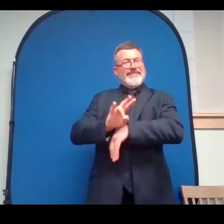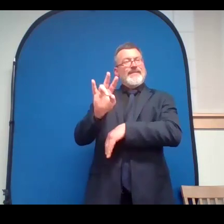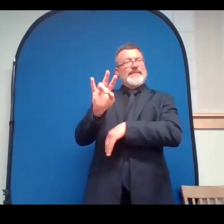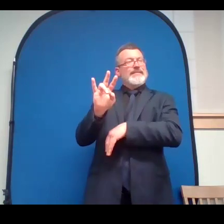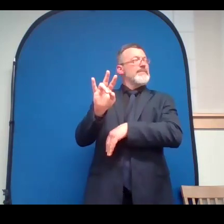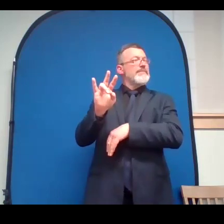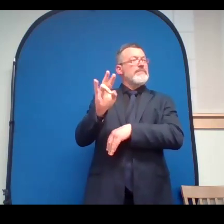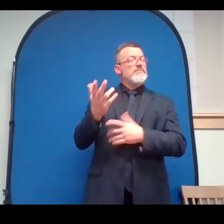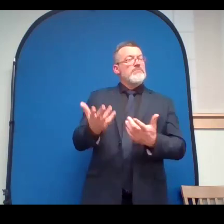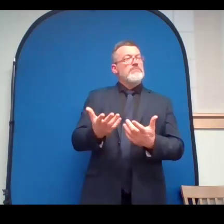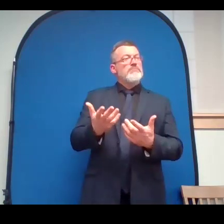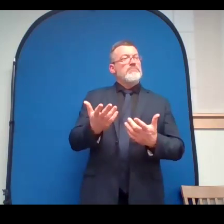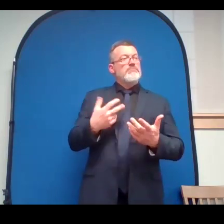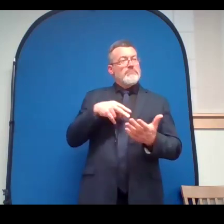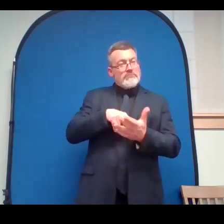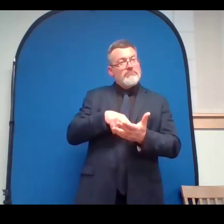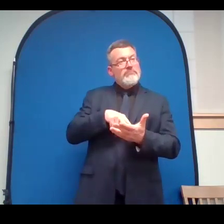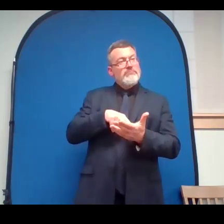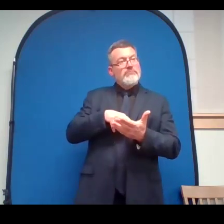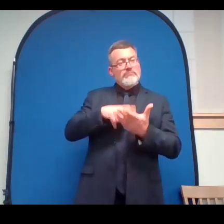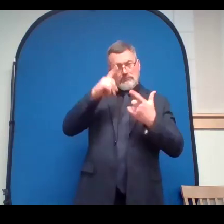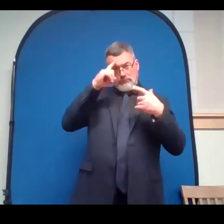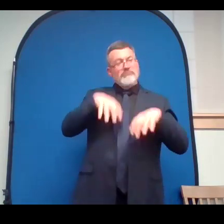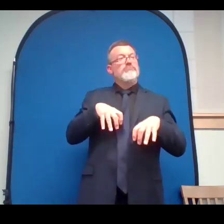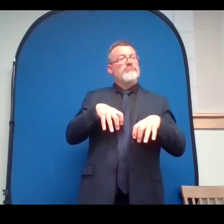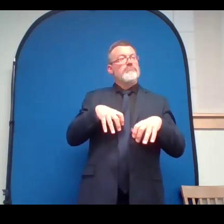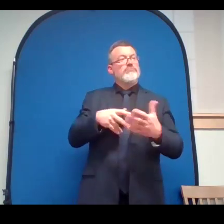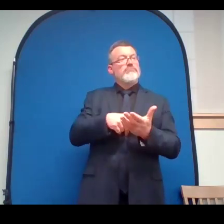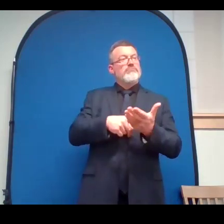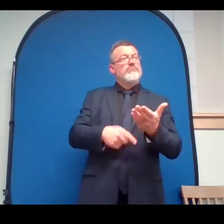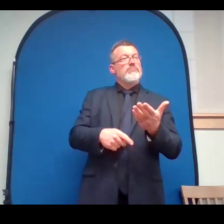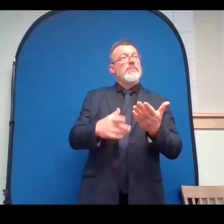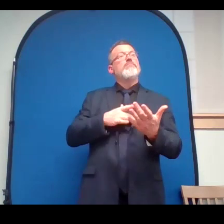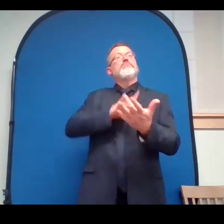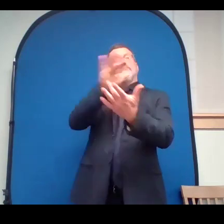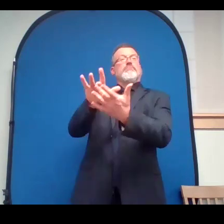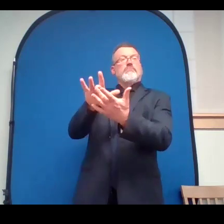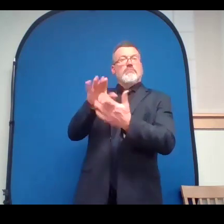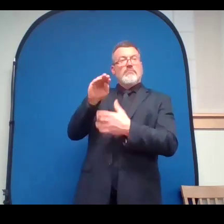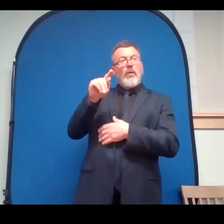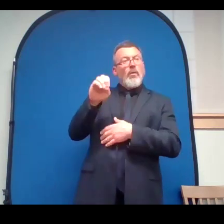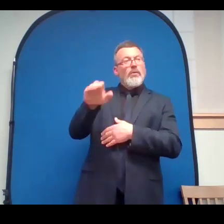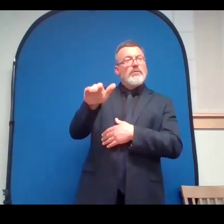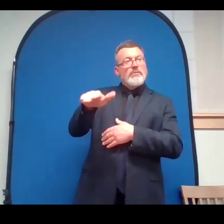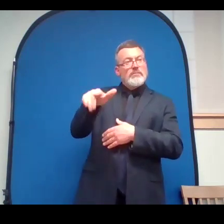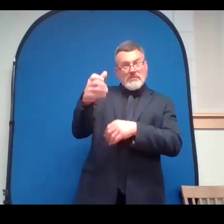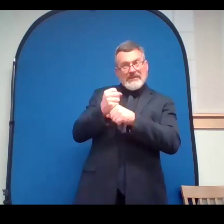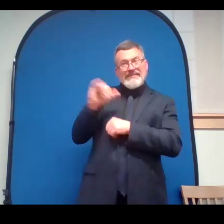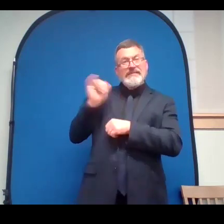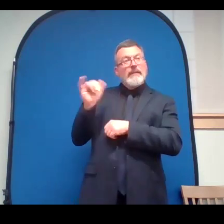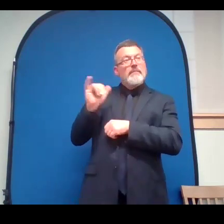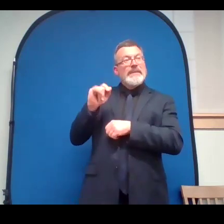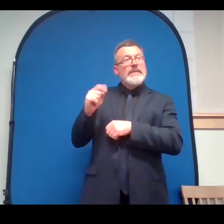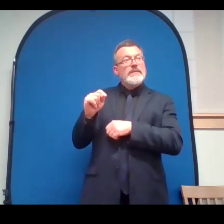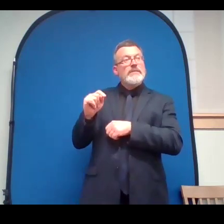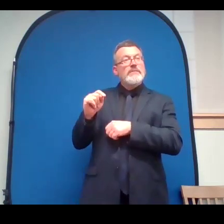I observed the text message. Contacted First Sergeant Mote, confirmed that he received the text message as